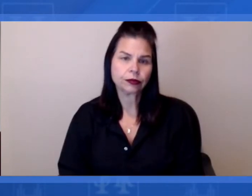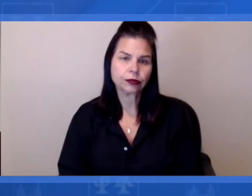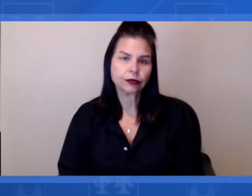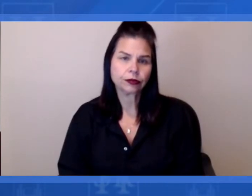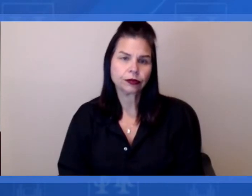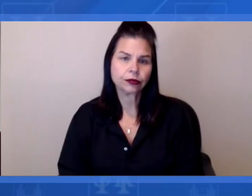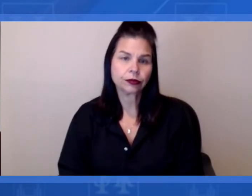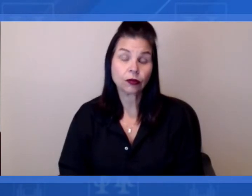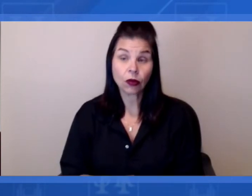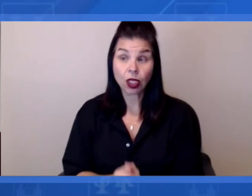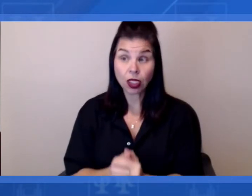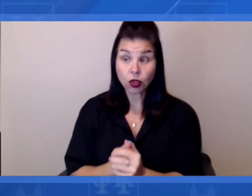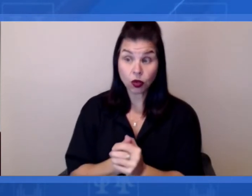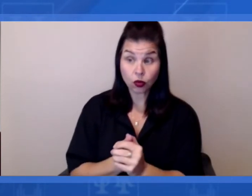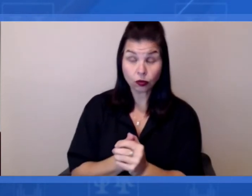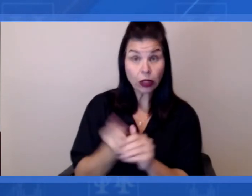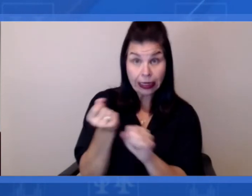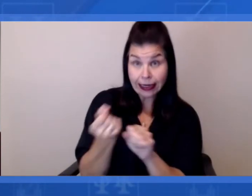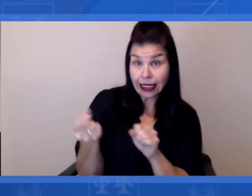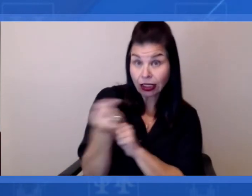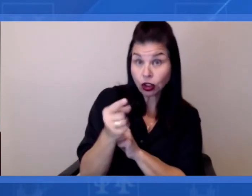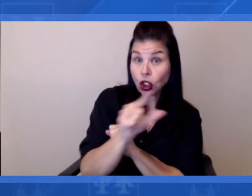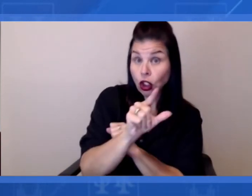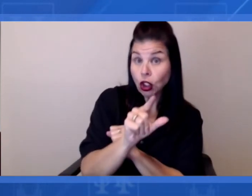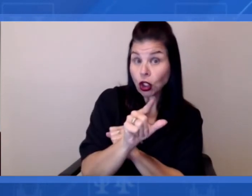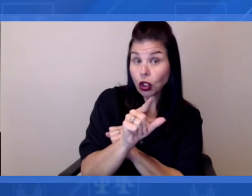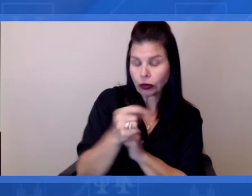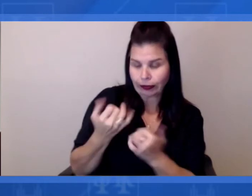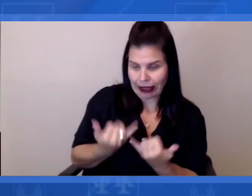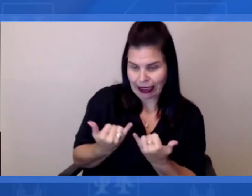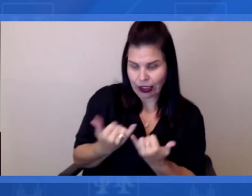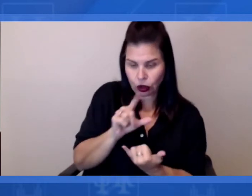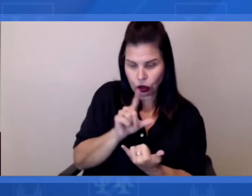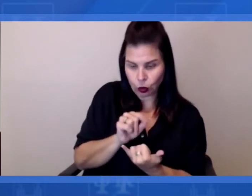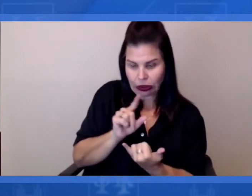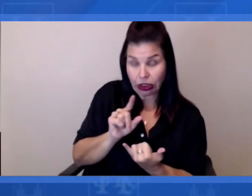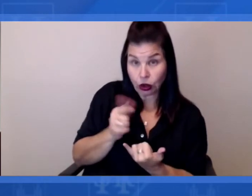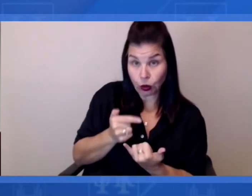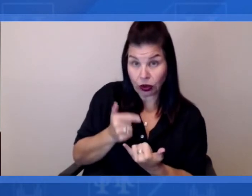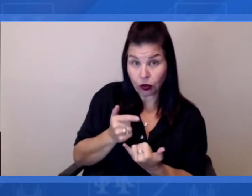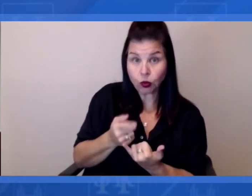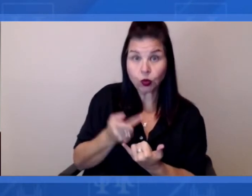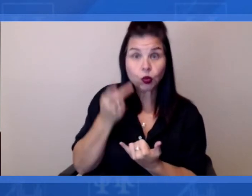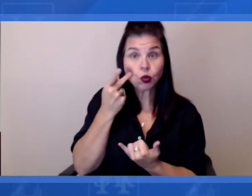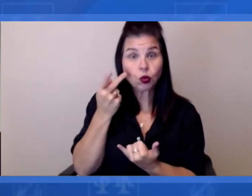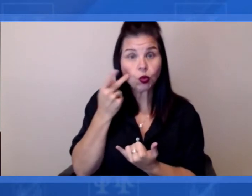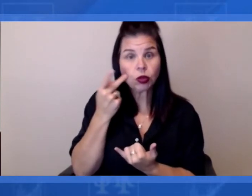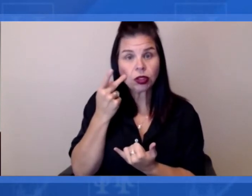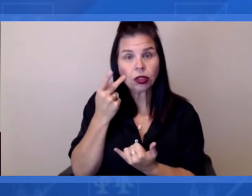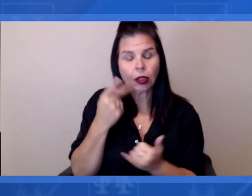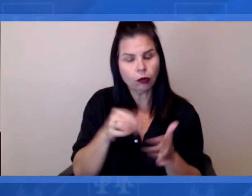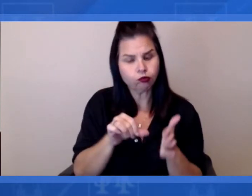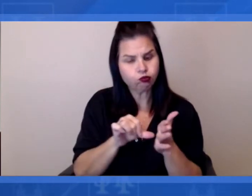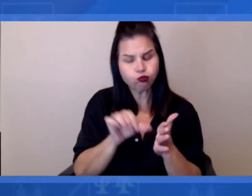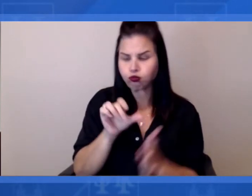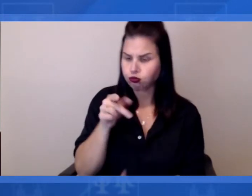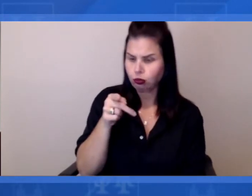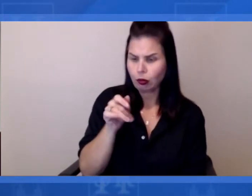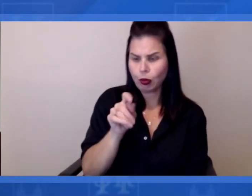In 2021, we saw the introduction of Presto on DARTS.